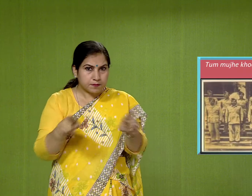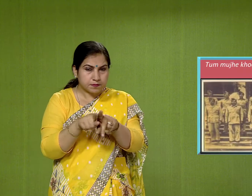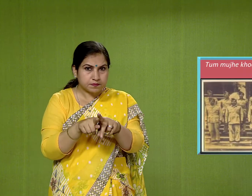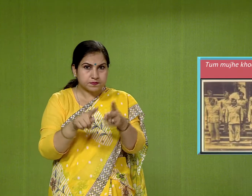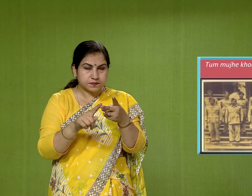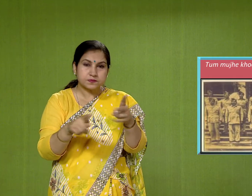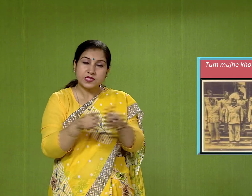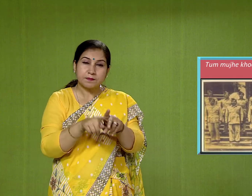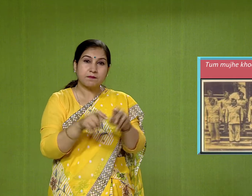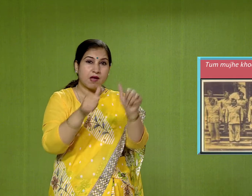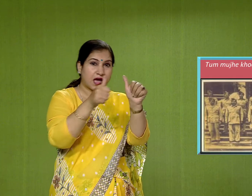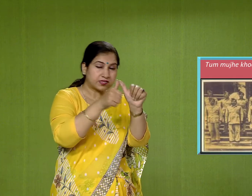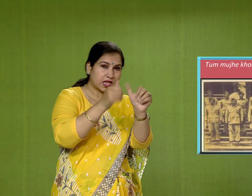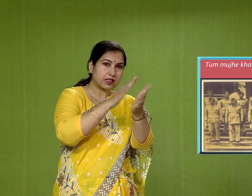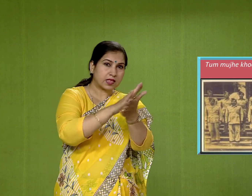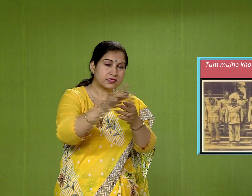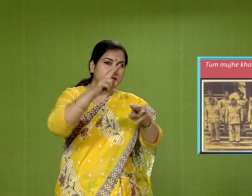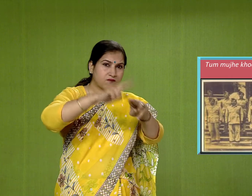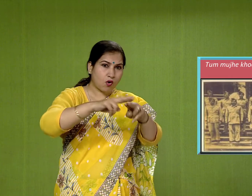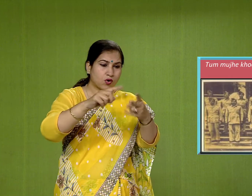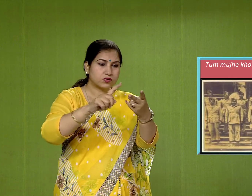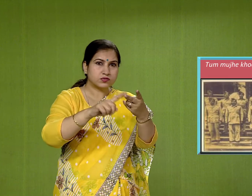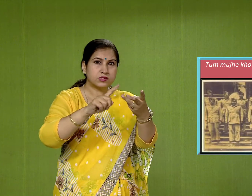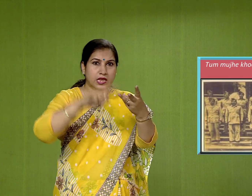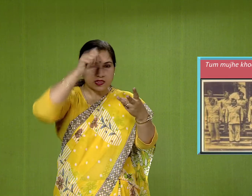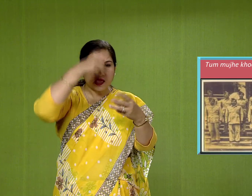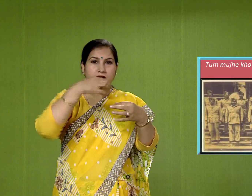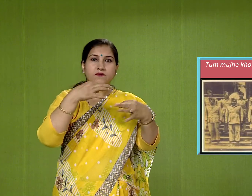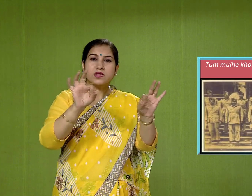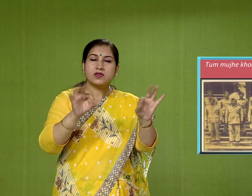Azad Hind Fauj in Indian freedom struggle.